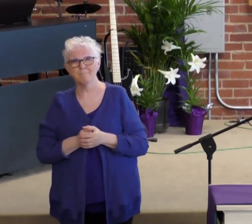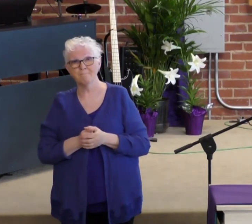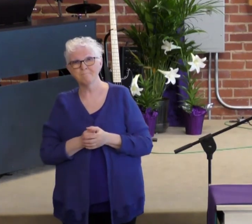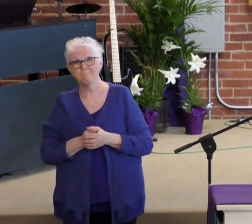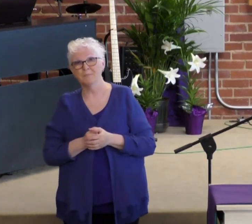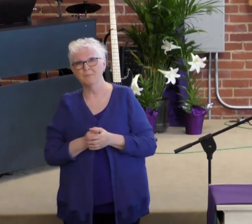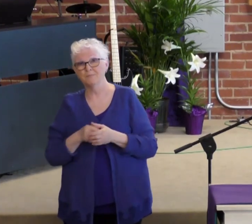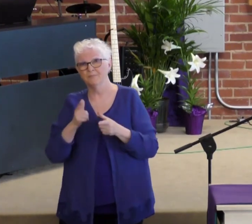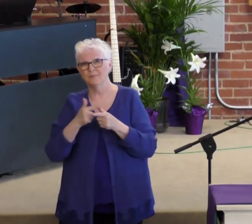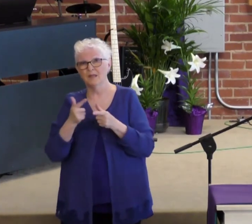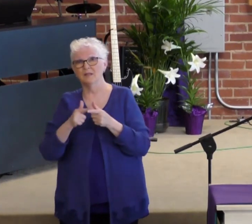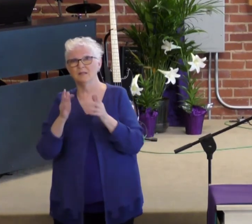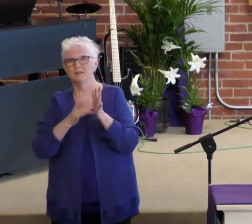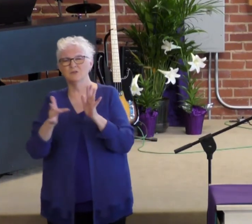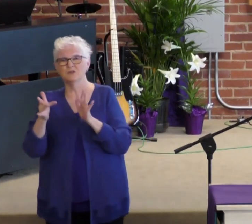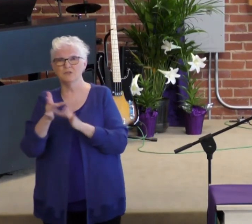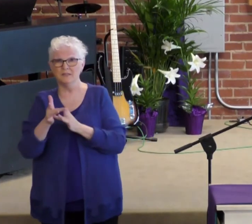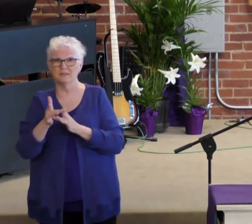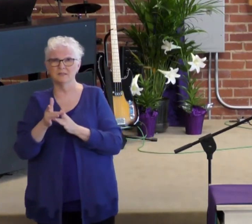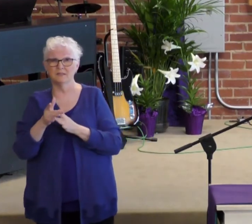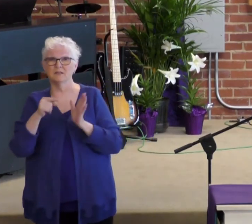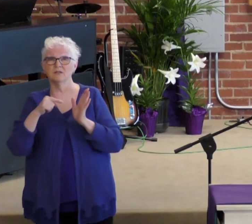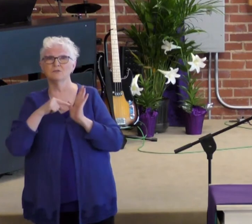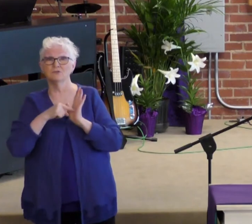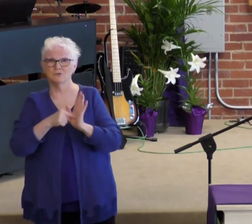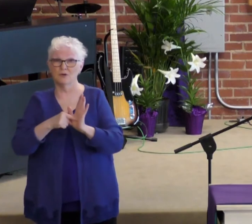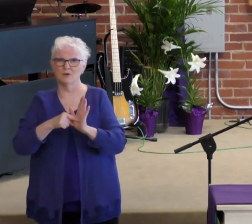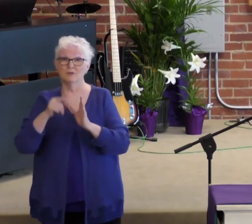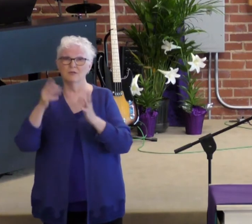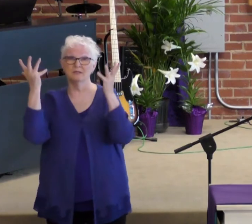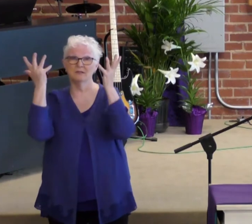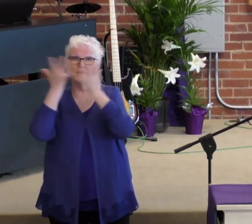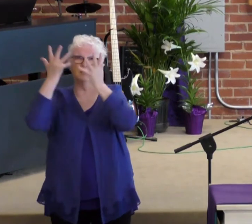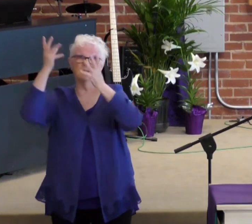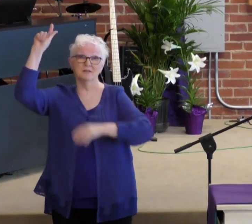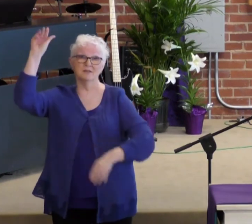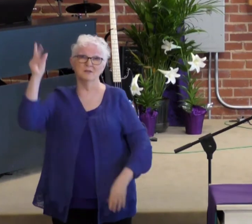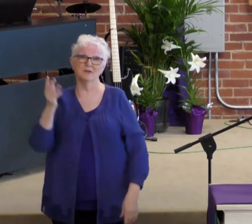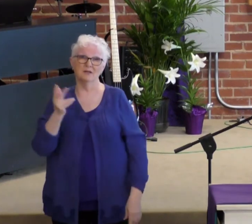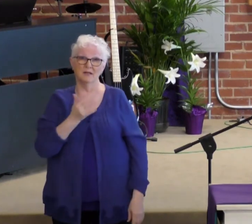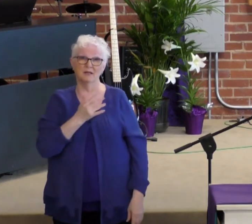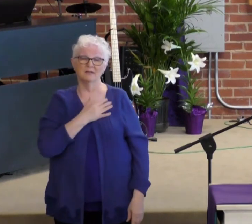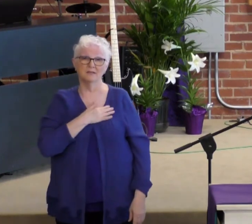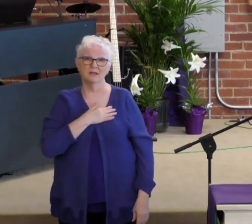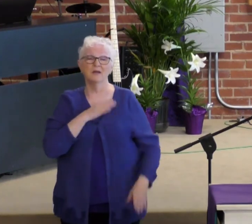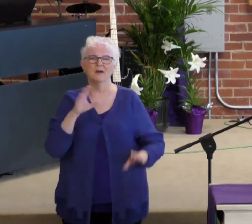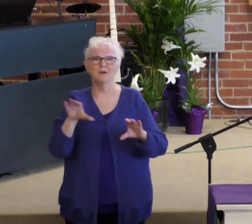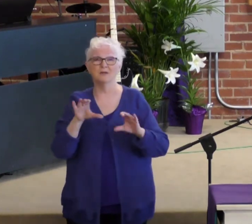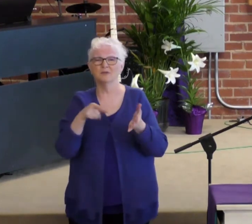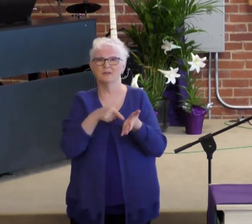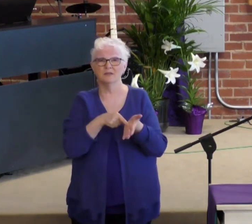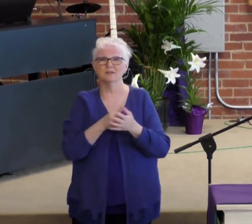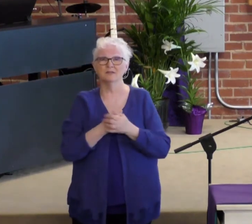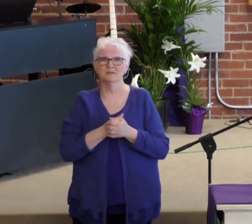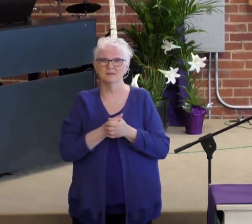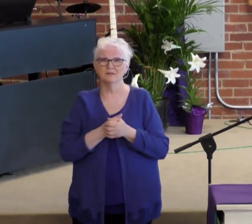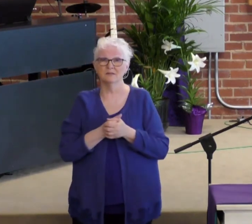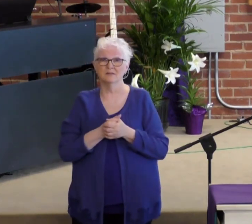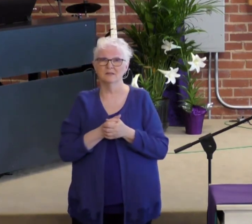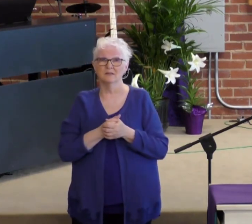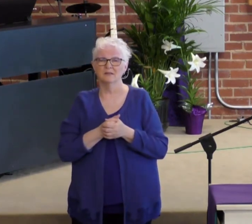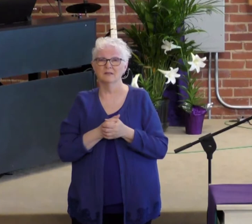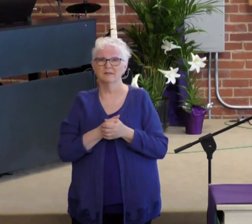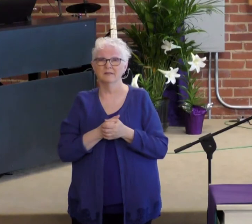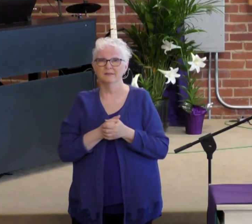And then he showed them his amazing grace by these words, by doing this. He